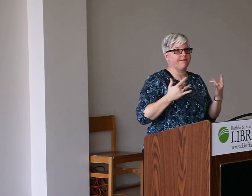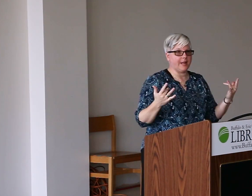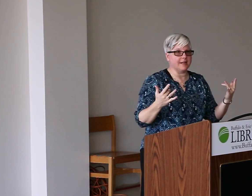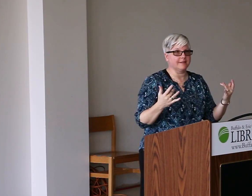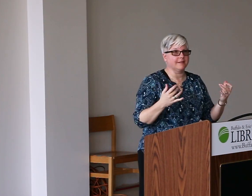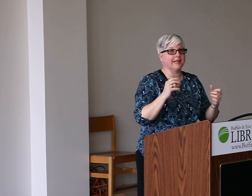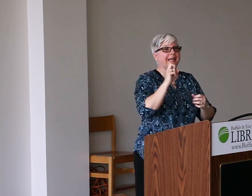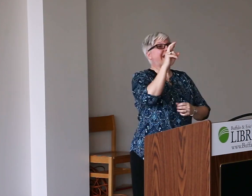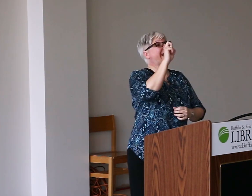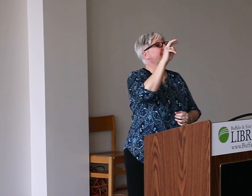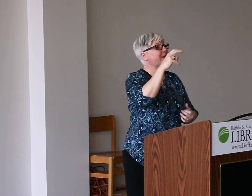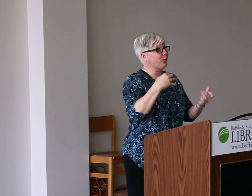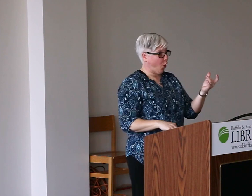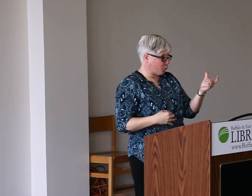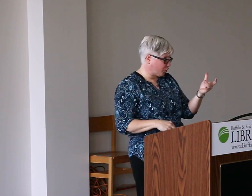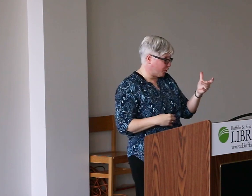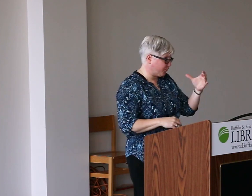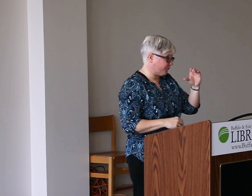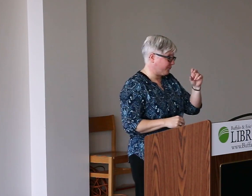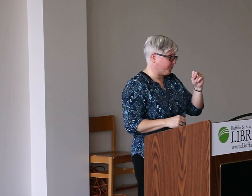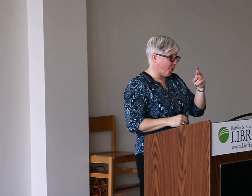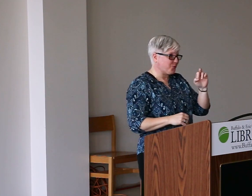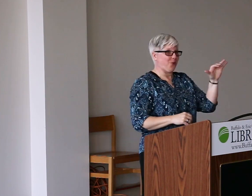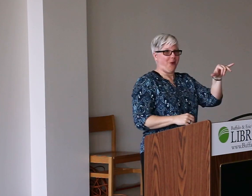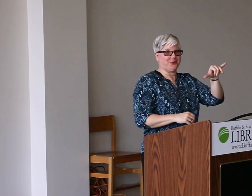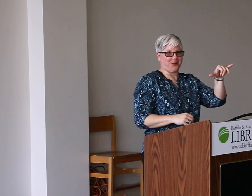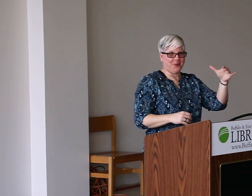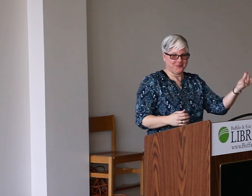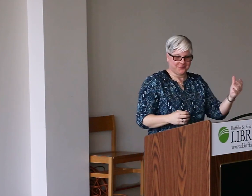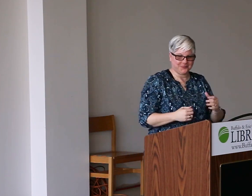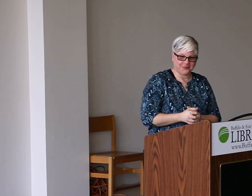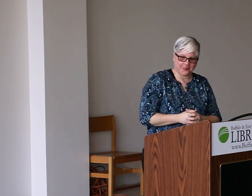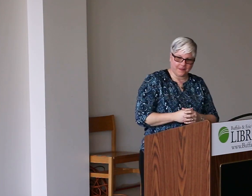conferences, special events, even concerts as well.